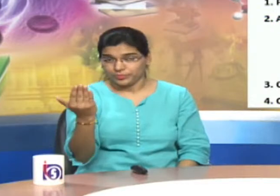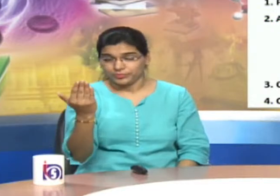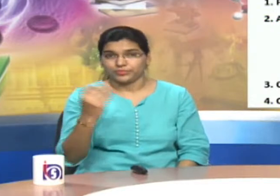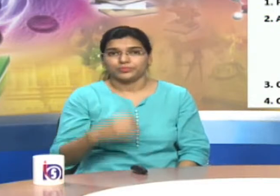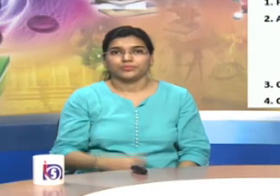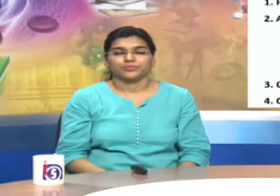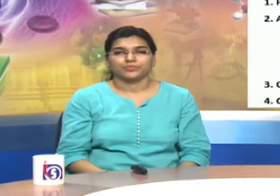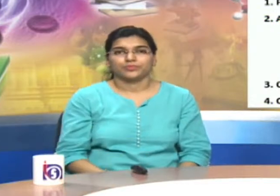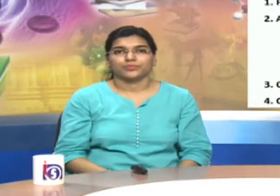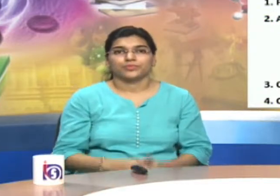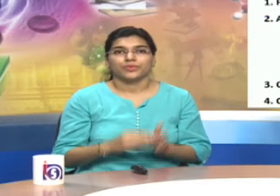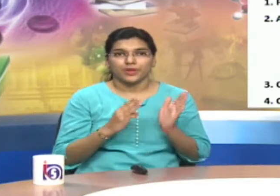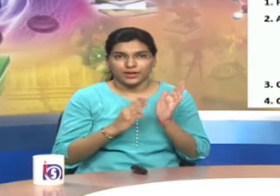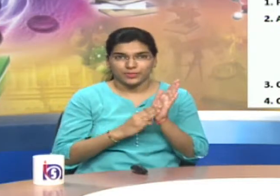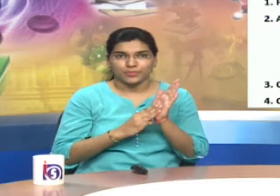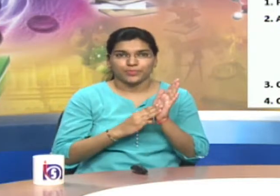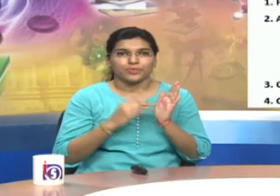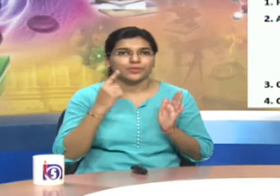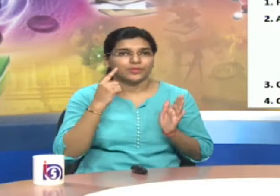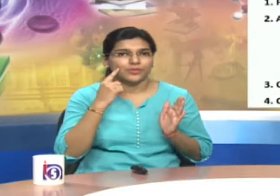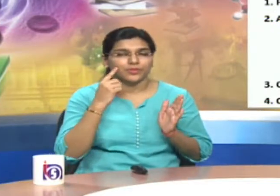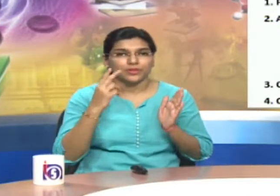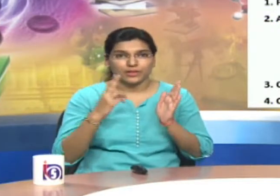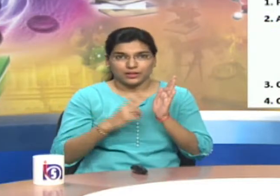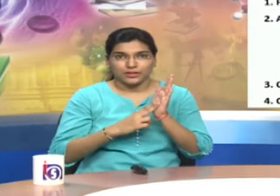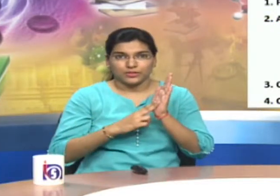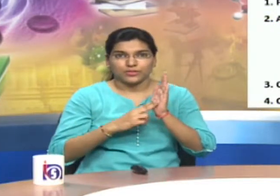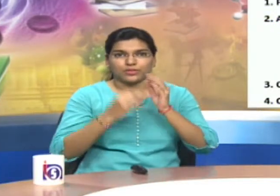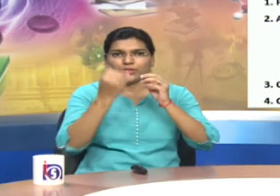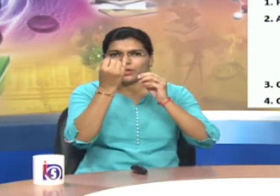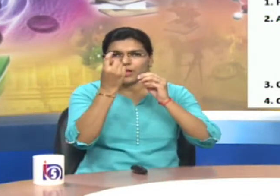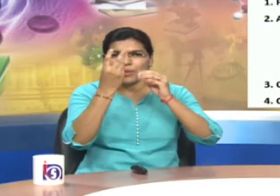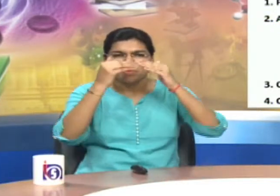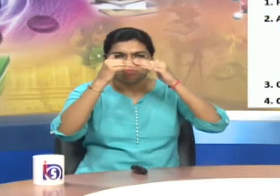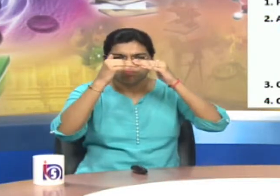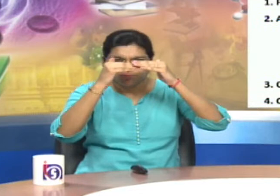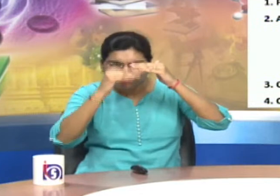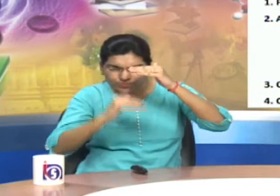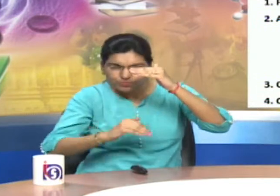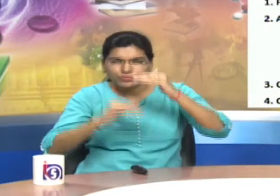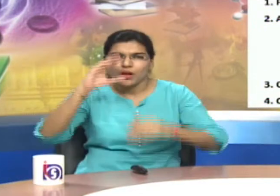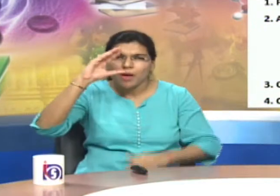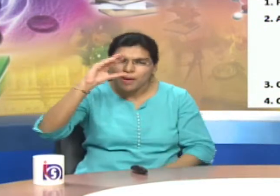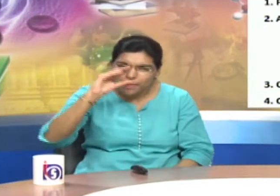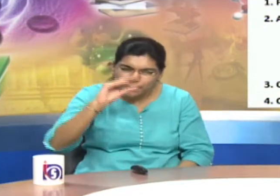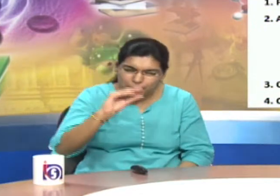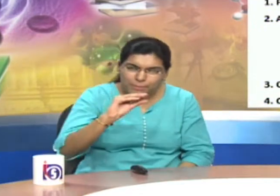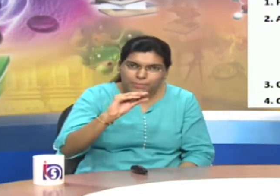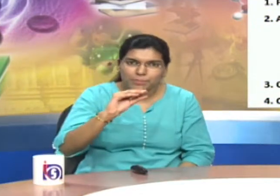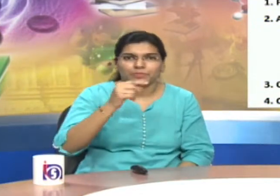and beside that there is another word, min, minimum. That means